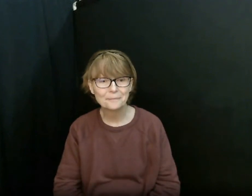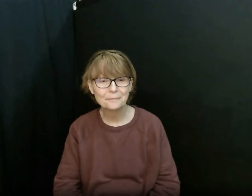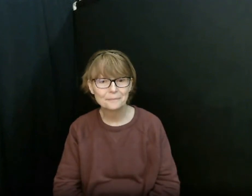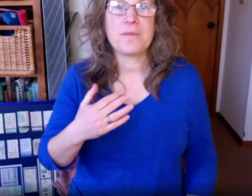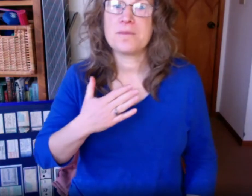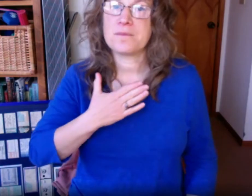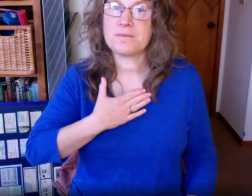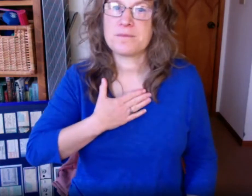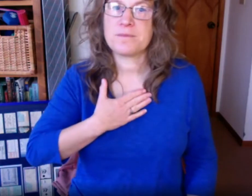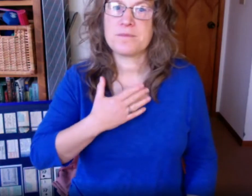Okay.